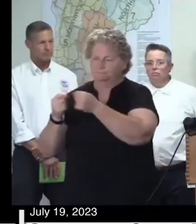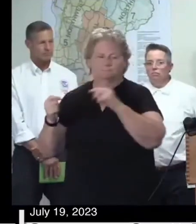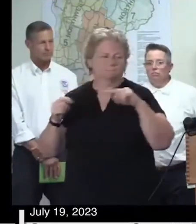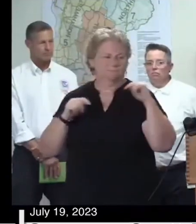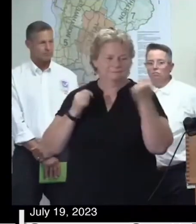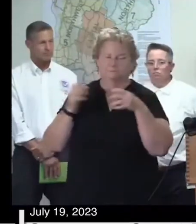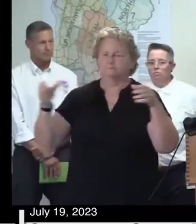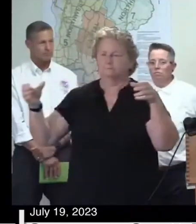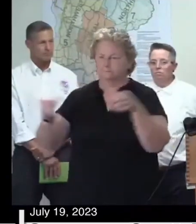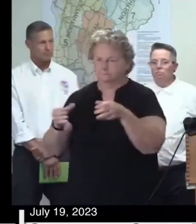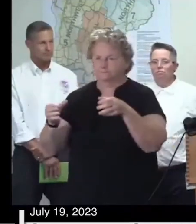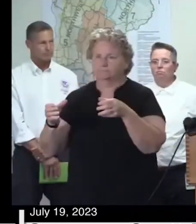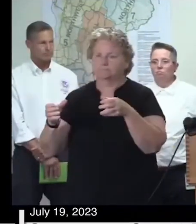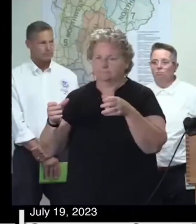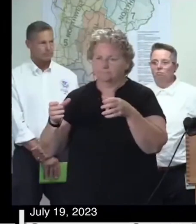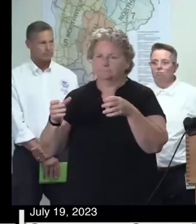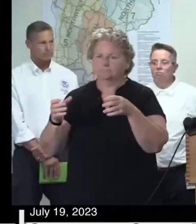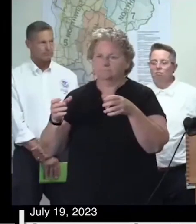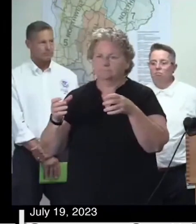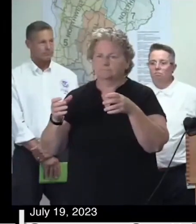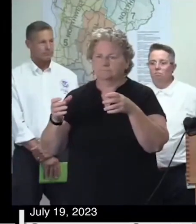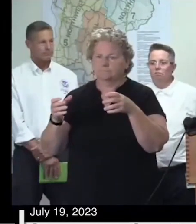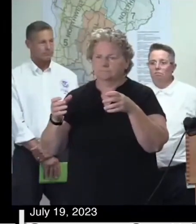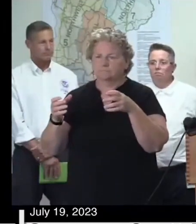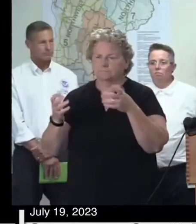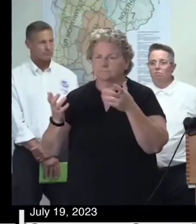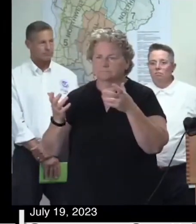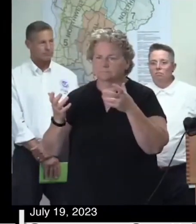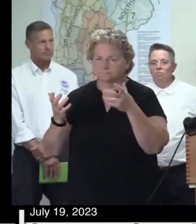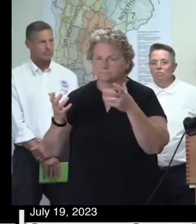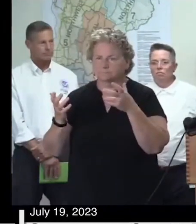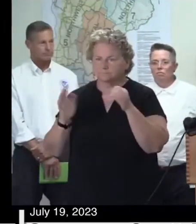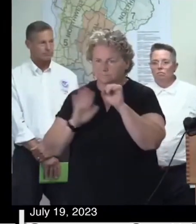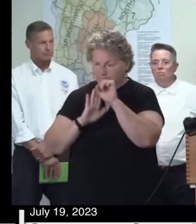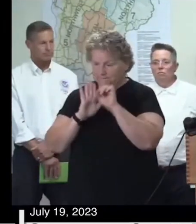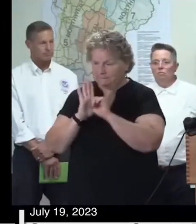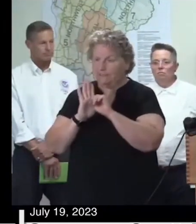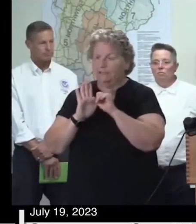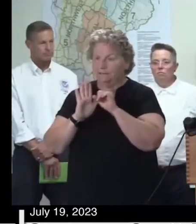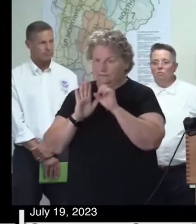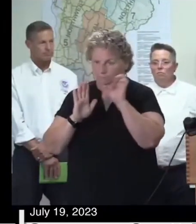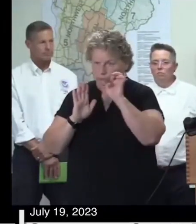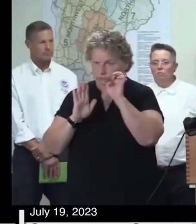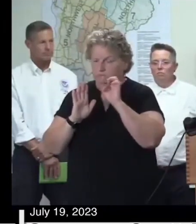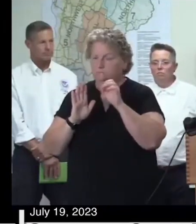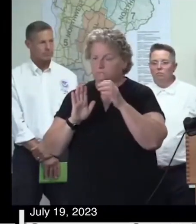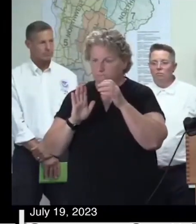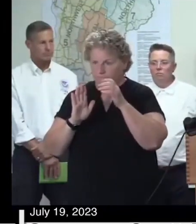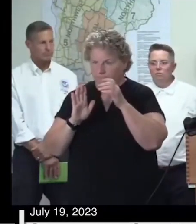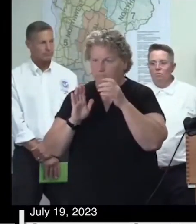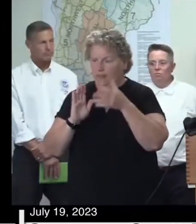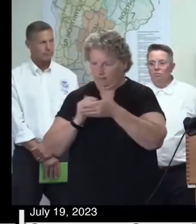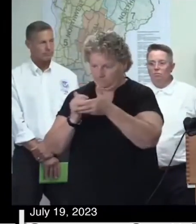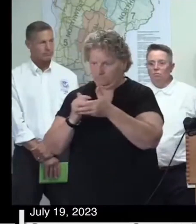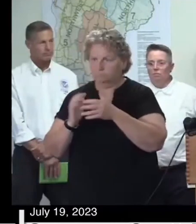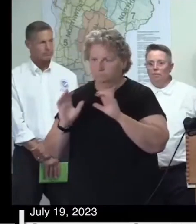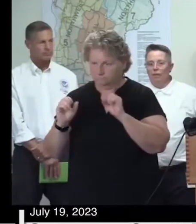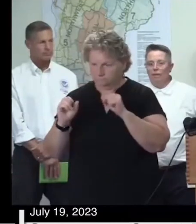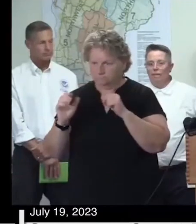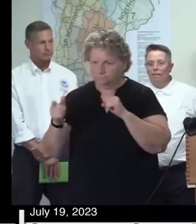assistance from the State Emergency Operations Center. And they are very comfortable and pleased with the outcomes that they have received and with